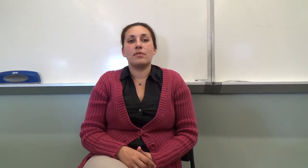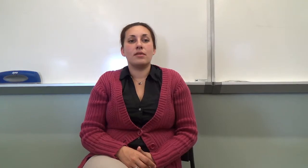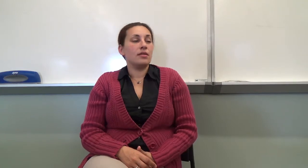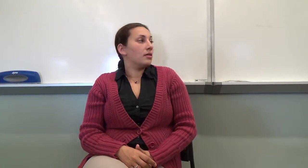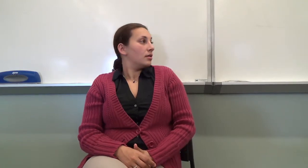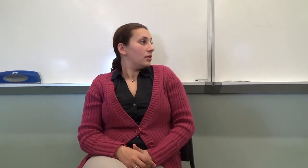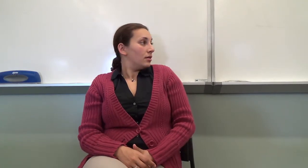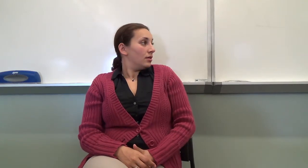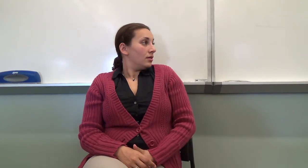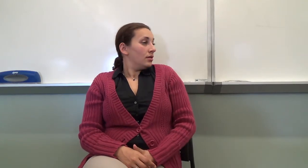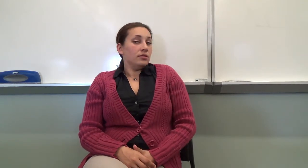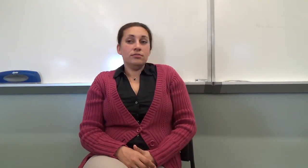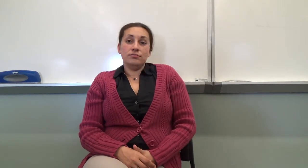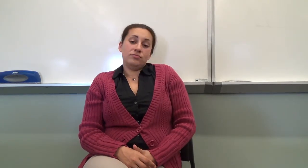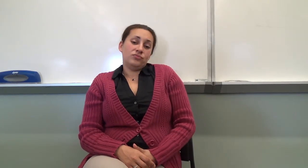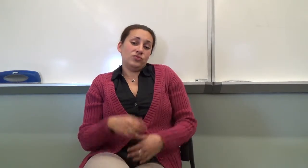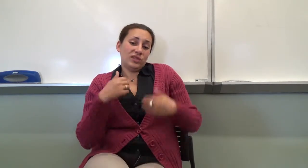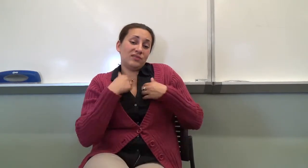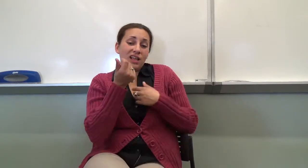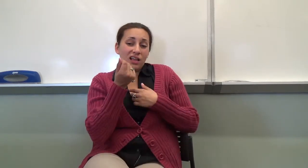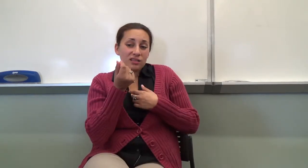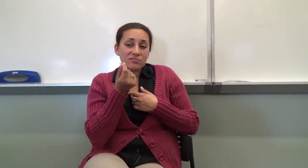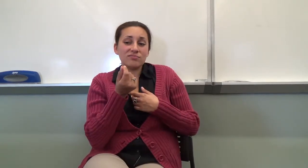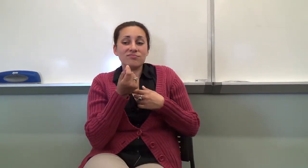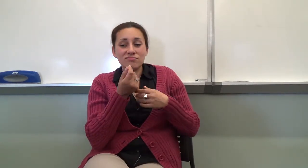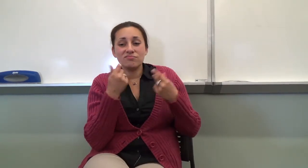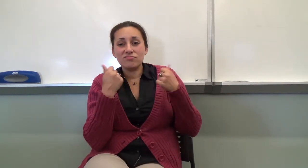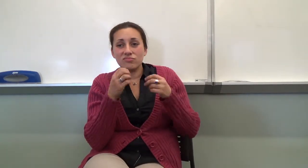You can do a little bit of math here with this. Let's say you have a